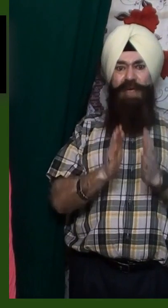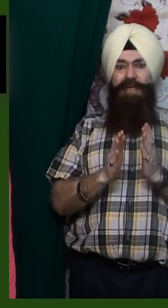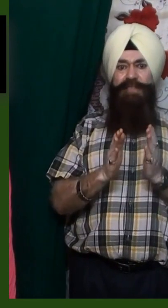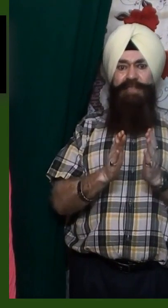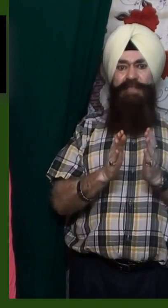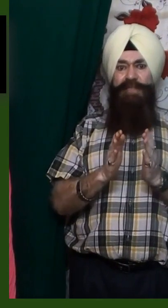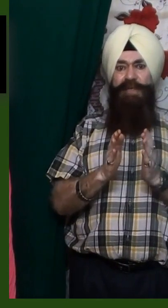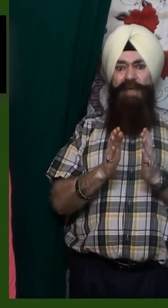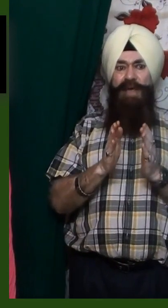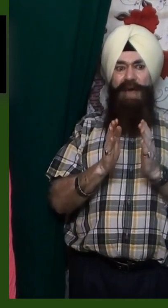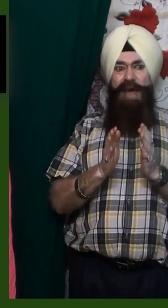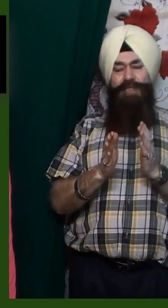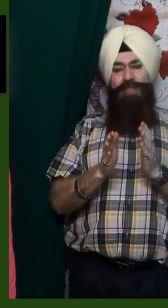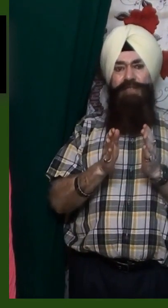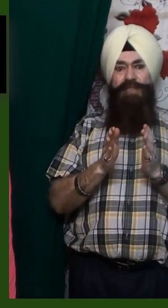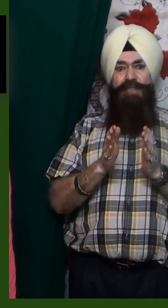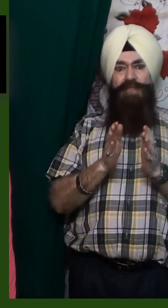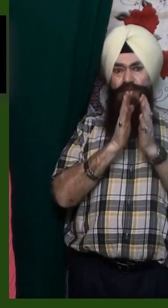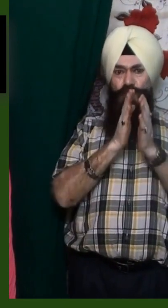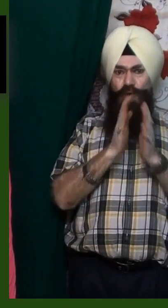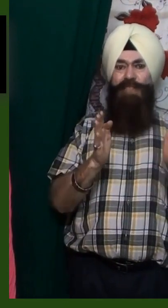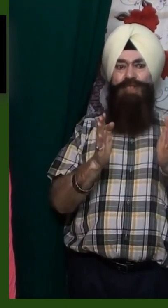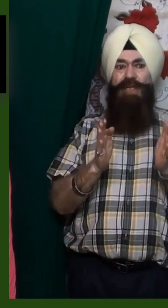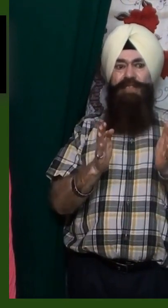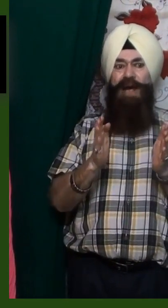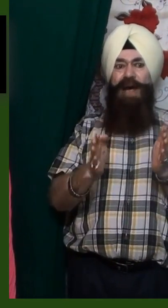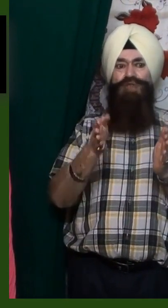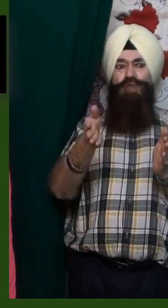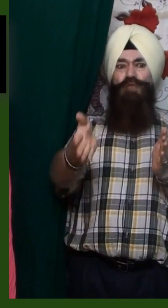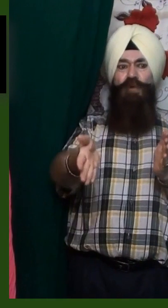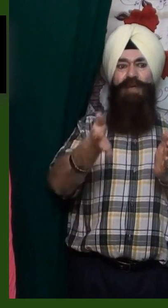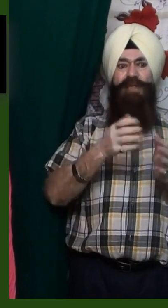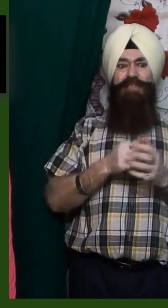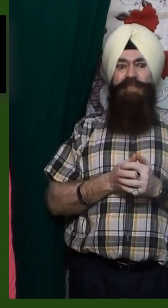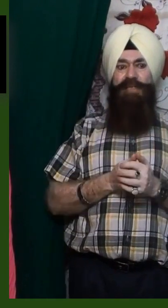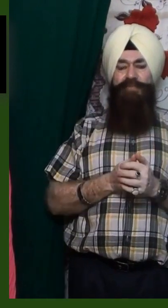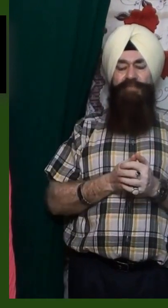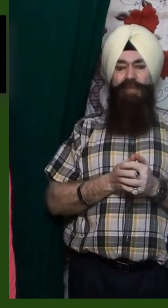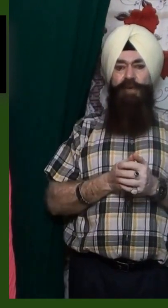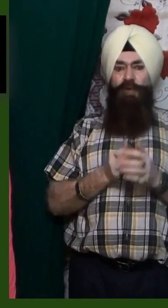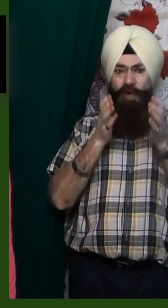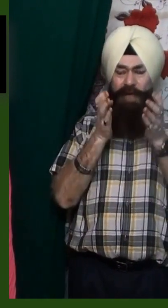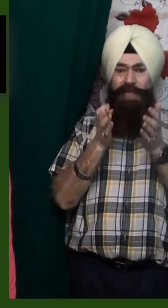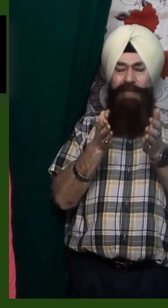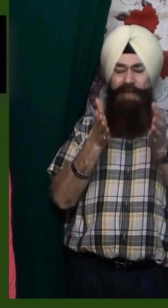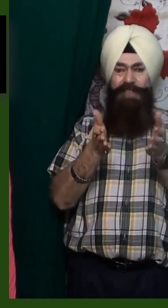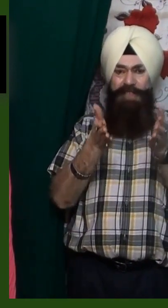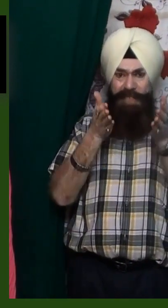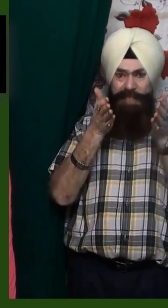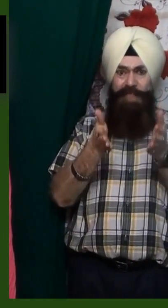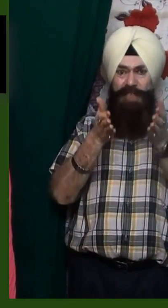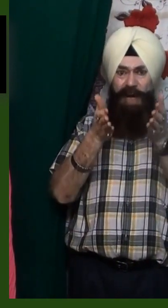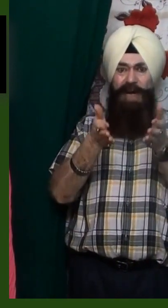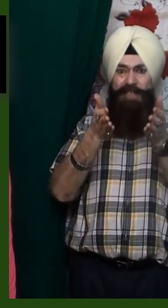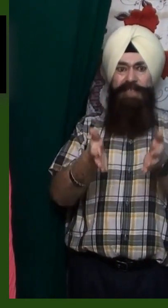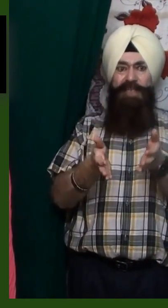such things as, there is no such things as uniform velocity. Only the